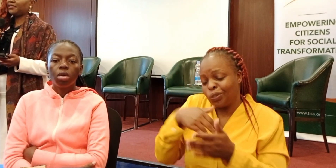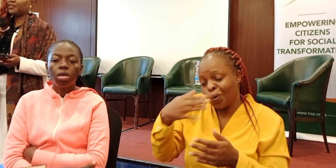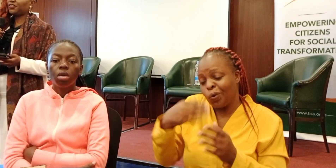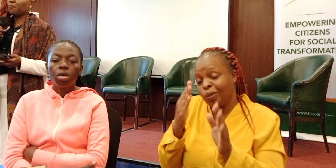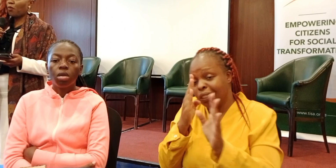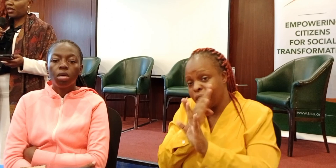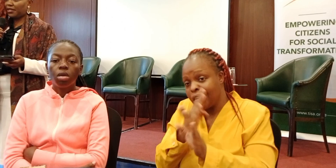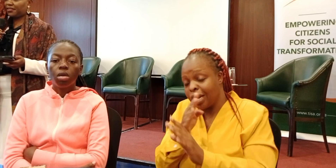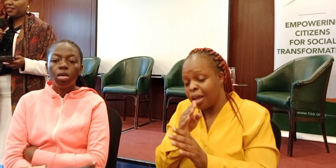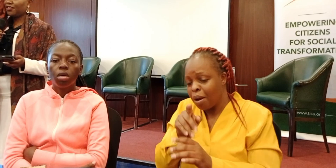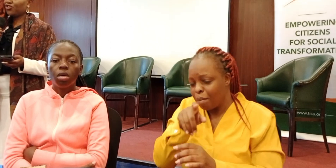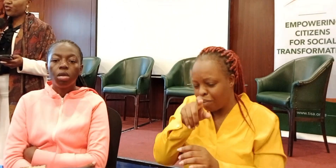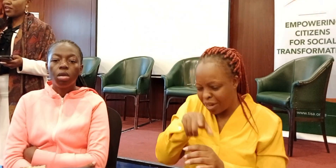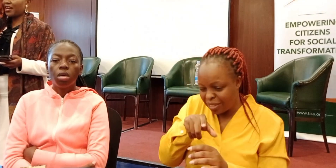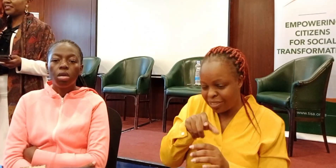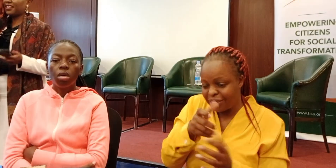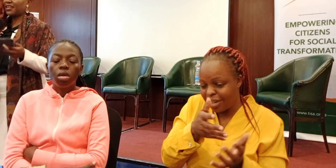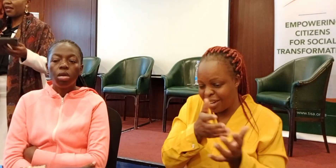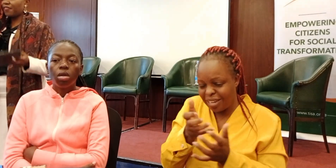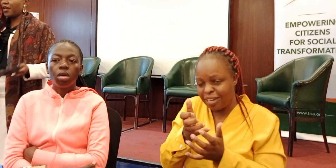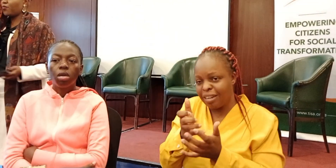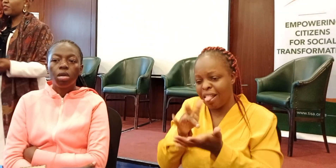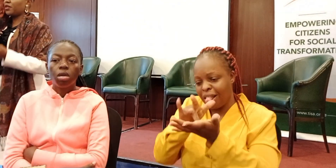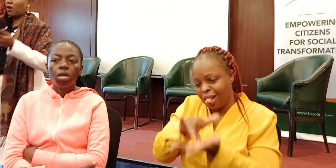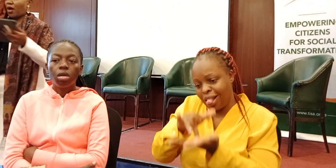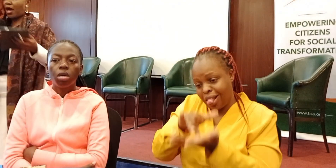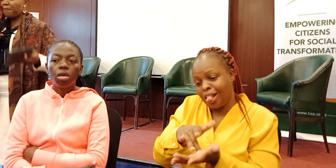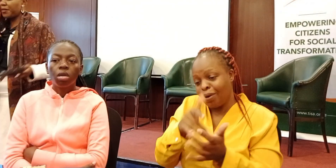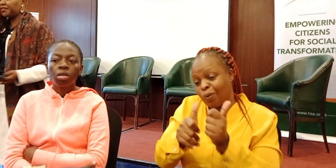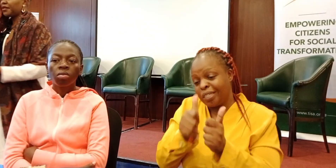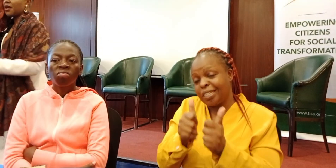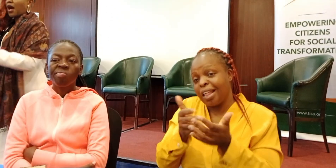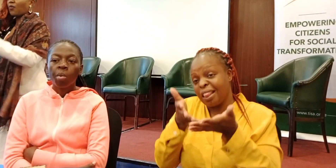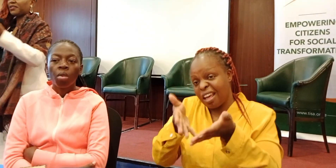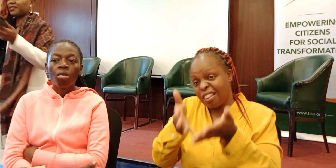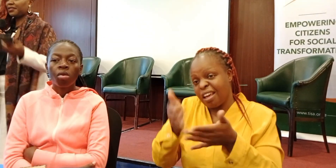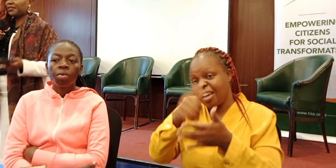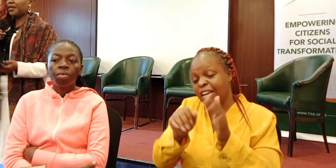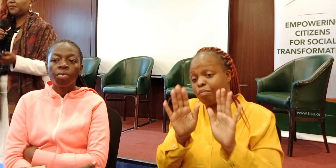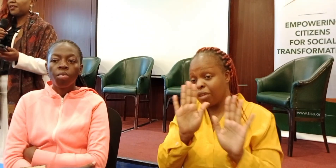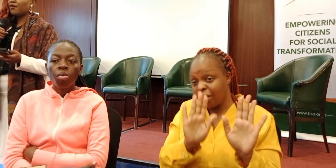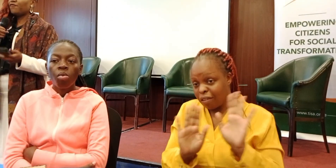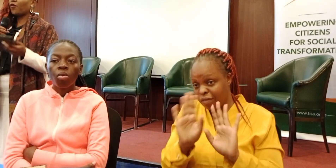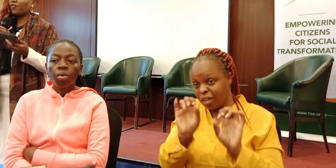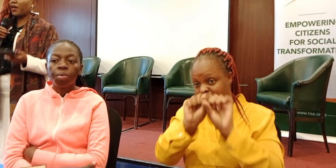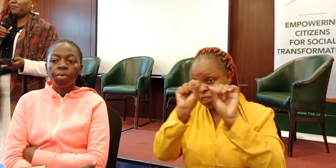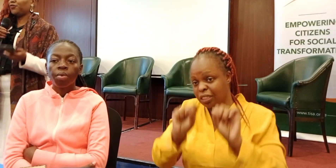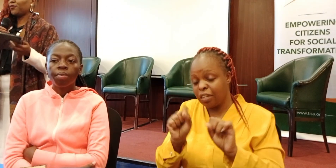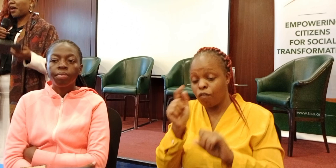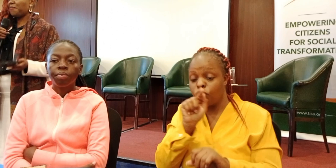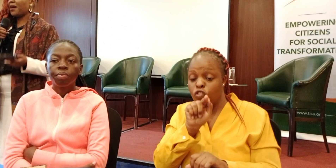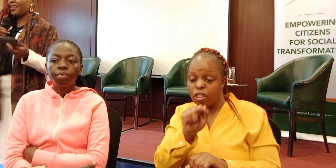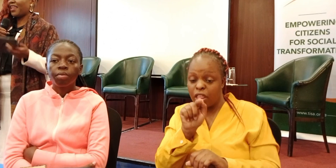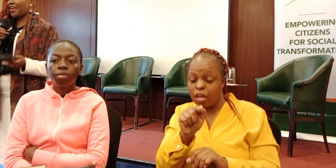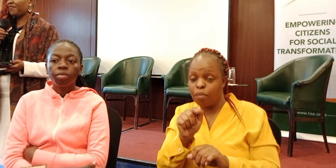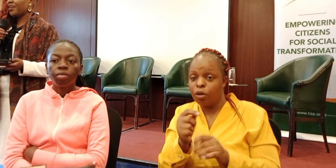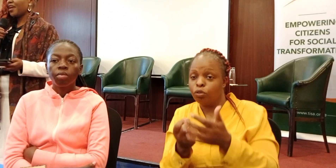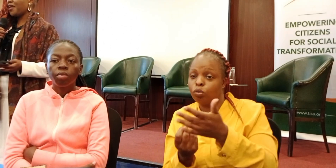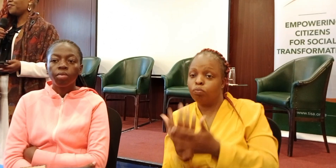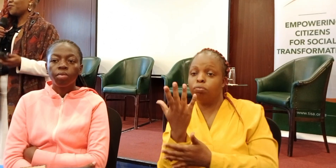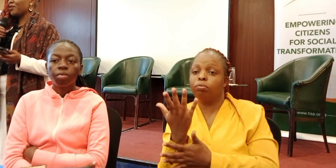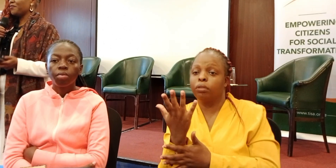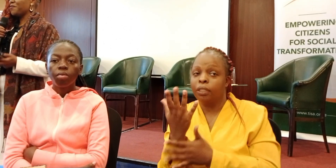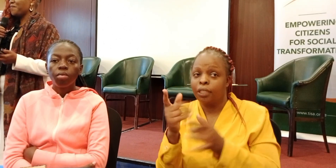it needs the smallest triggers that are there within our habits, our systems, for them to come